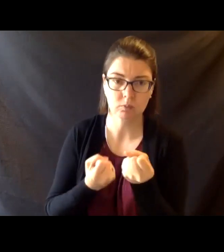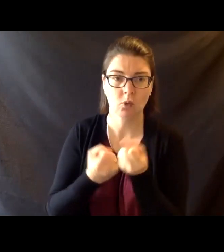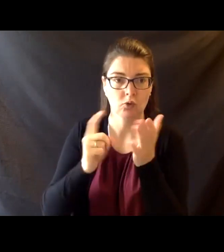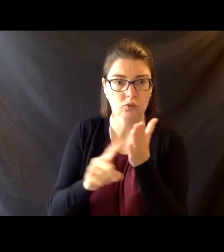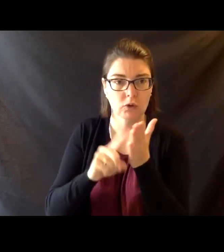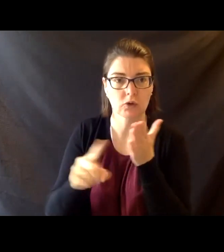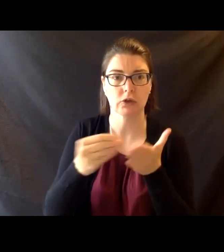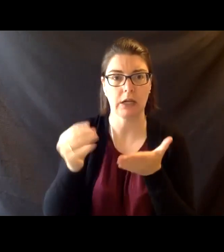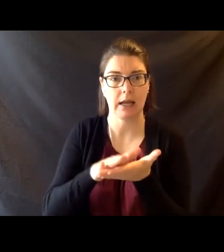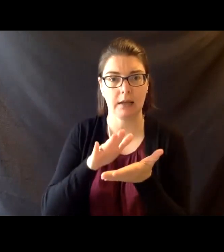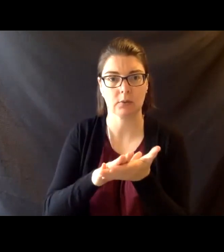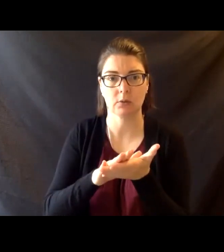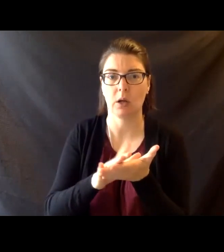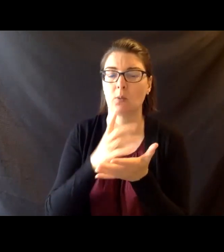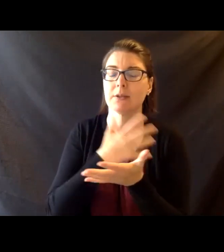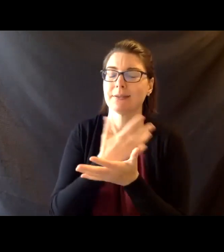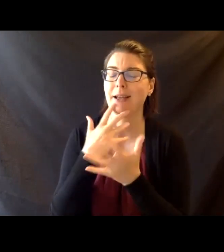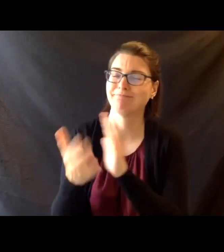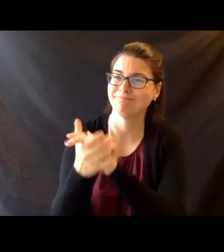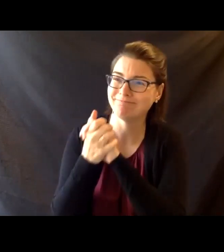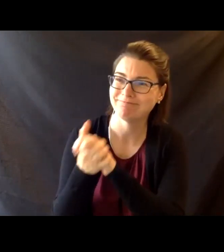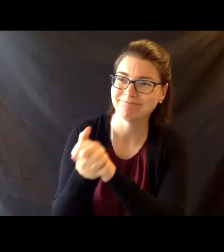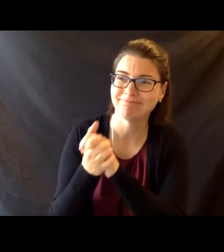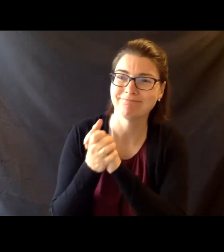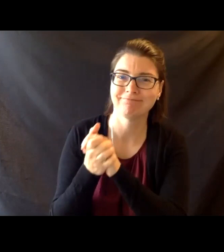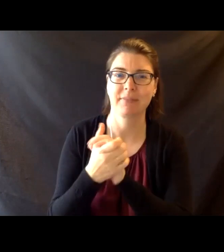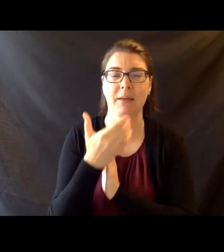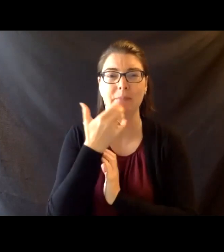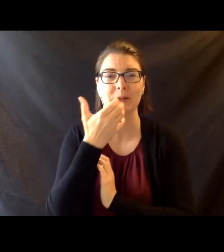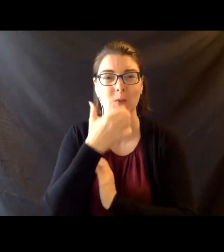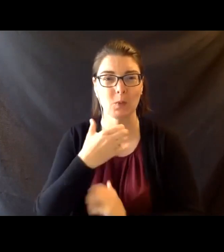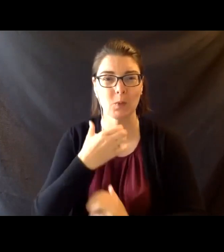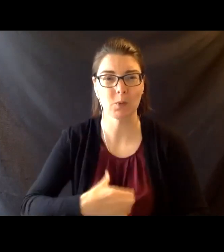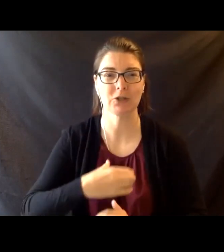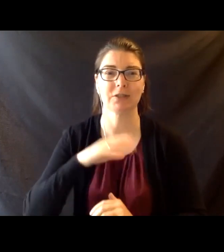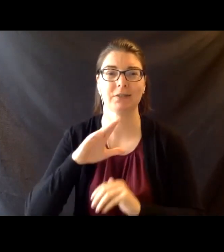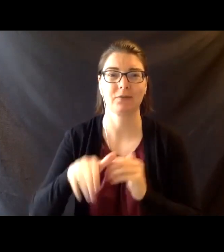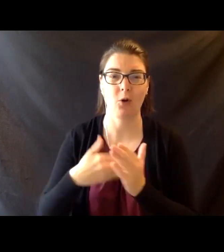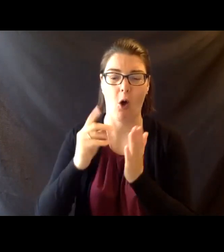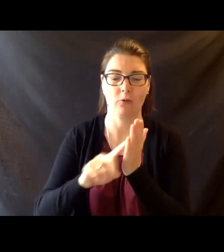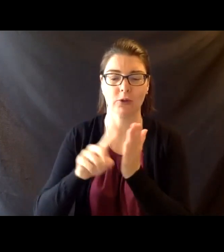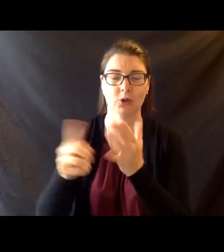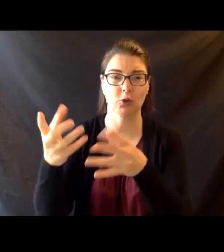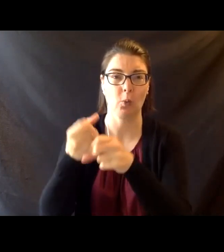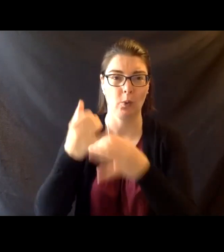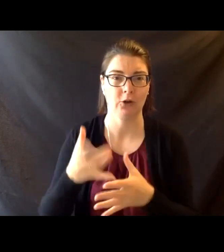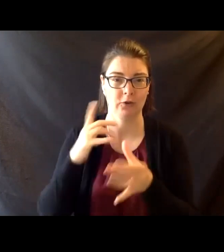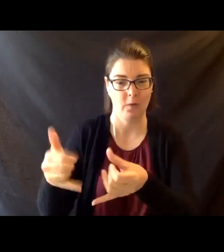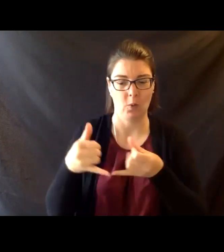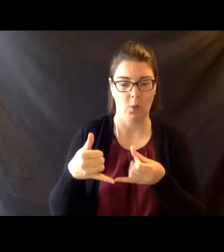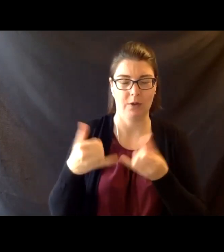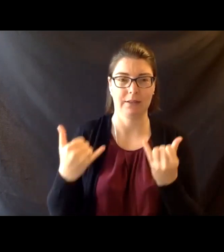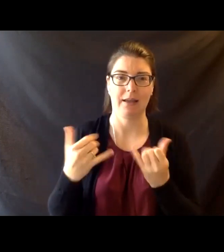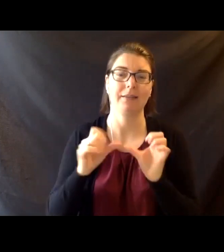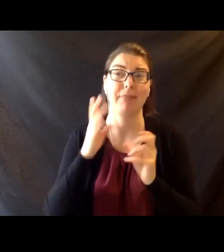scholars and wish to extend our warmest congratulations and best wishes to all our research award winners this year for their continued